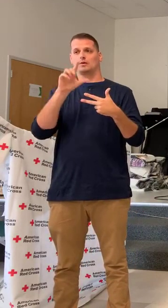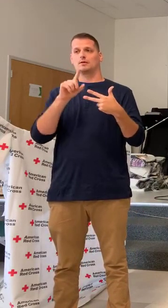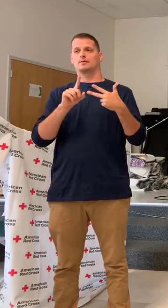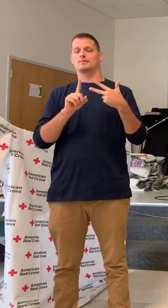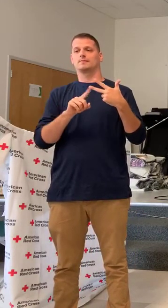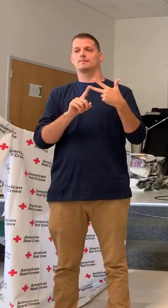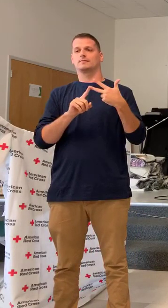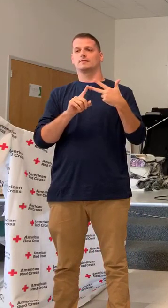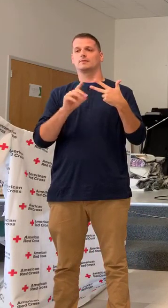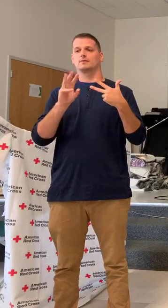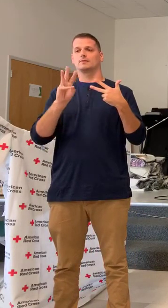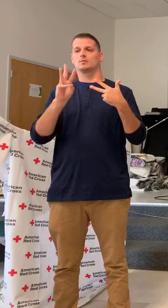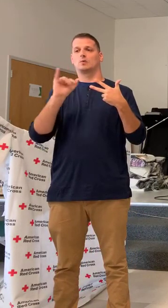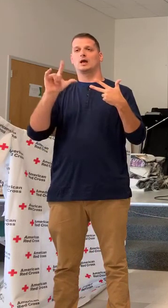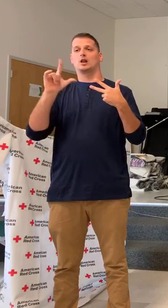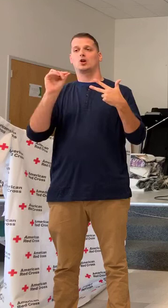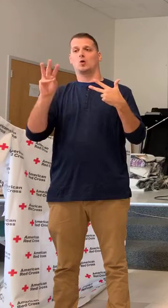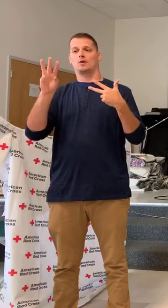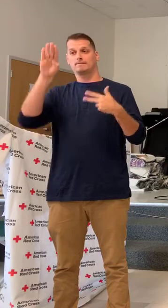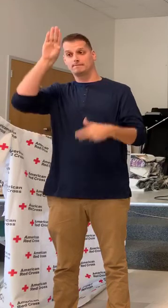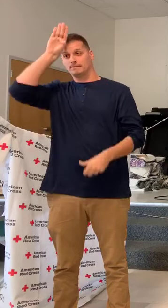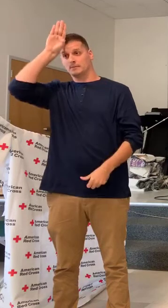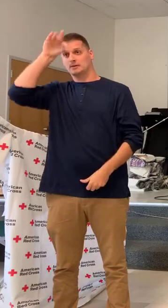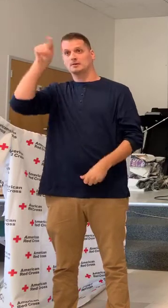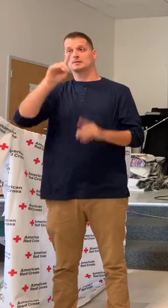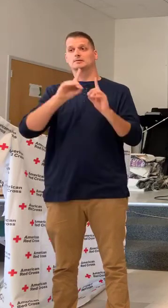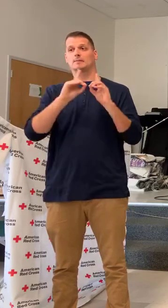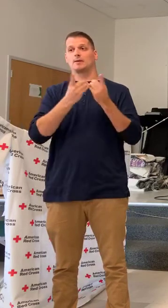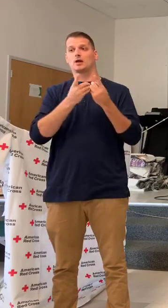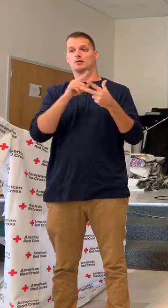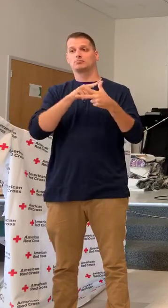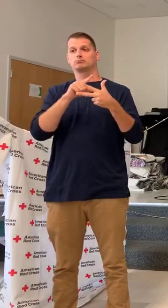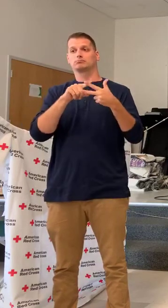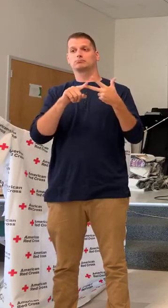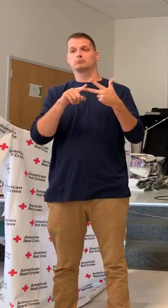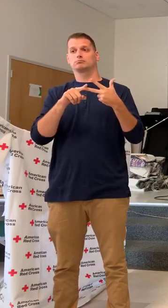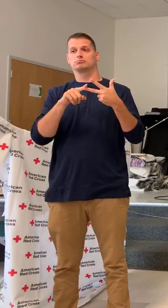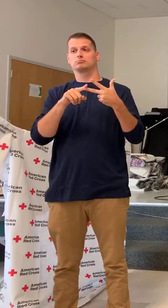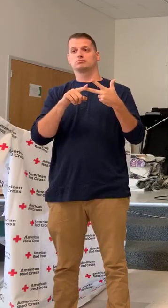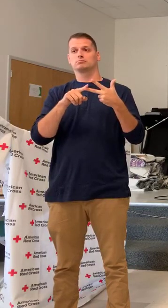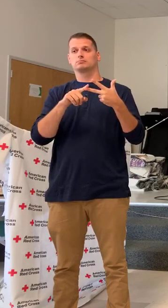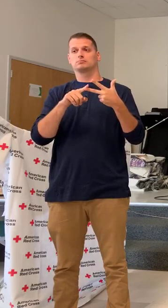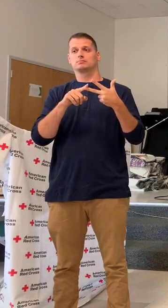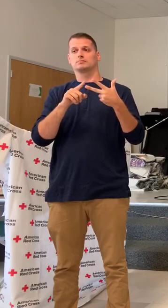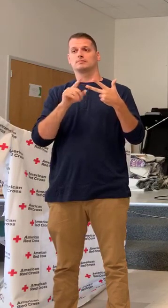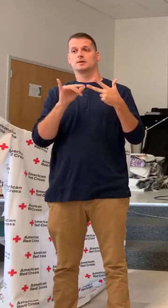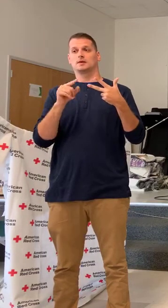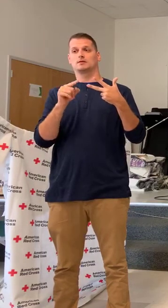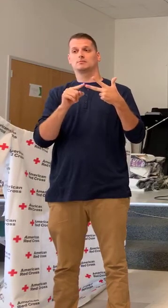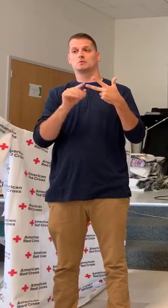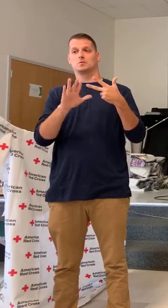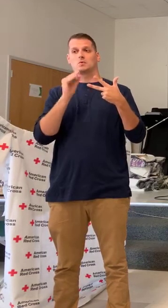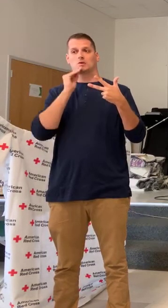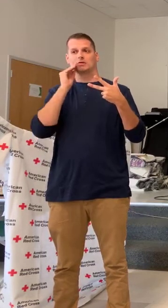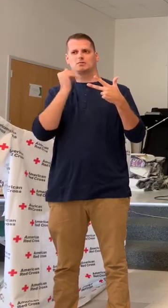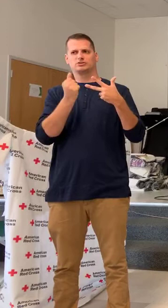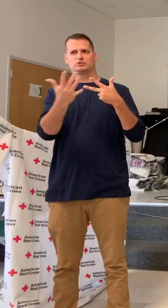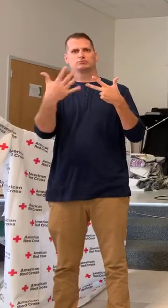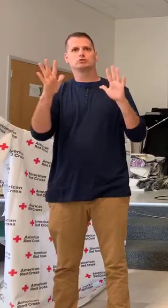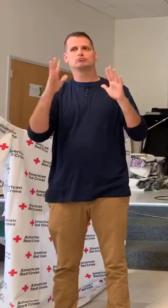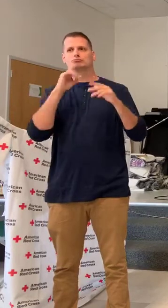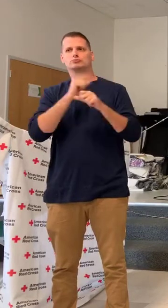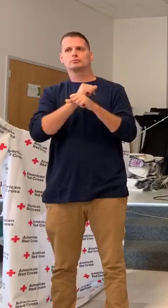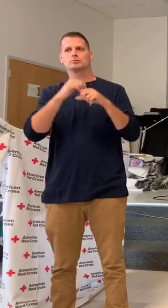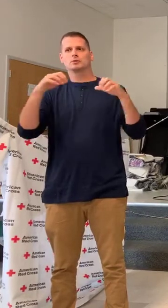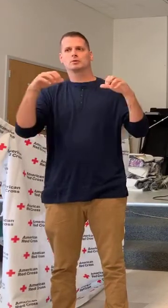own home, and they're still out there. They're working round the clock, supporting the forestry team and working